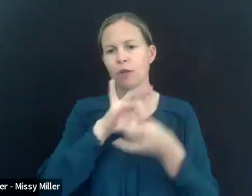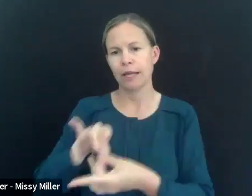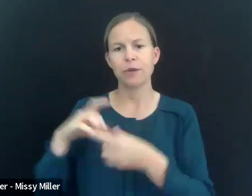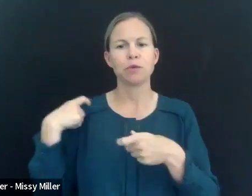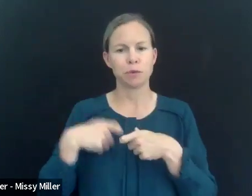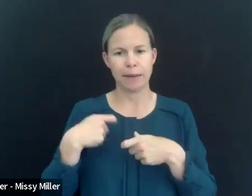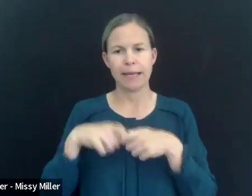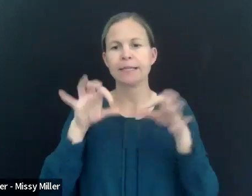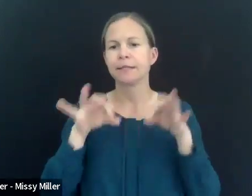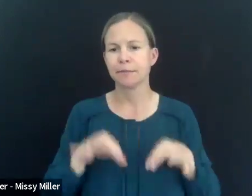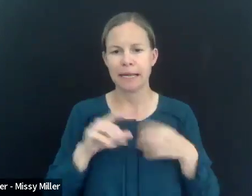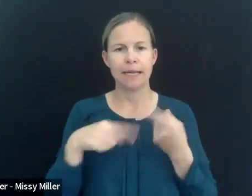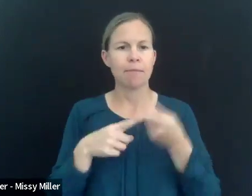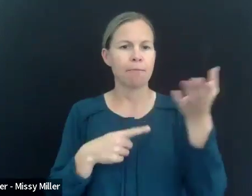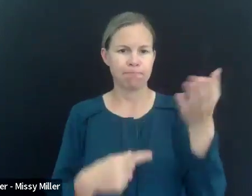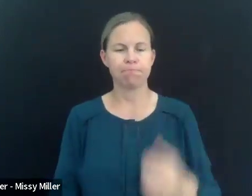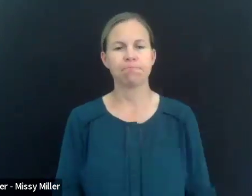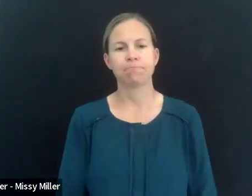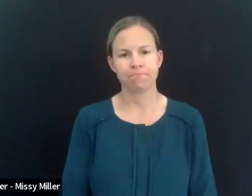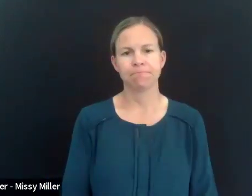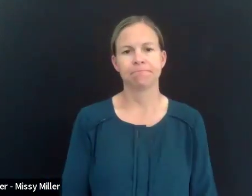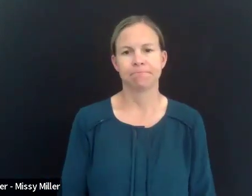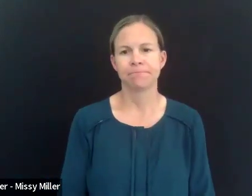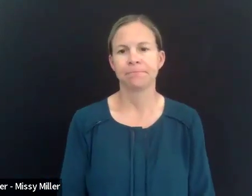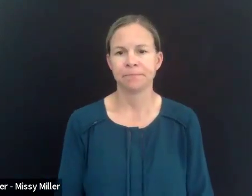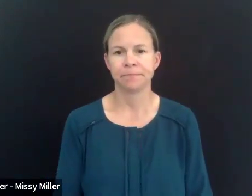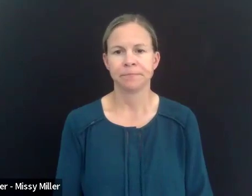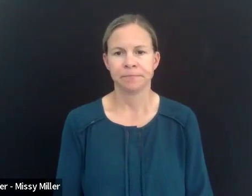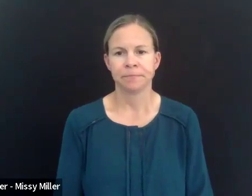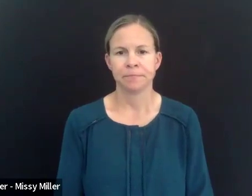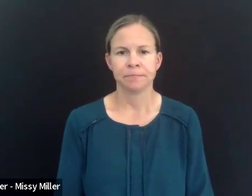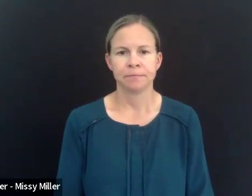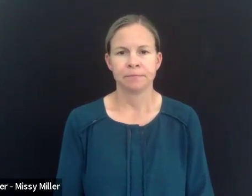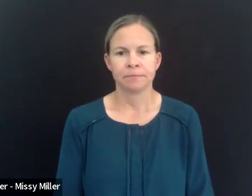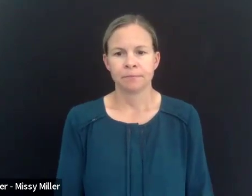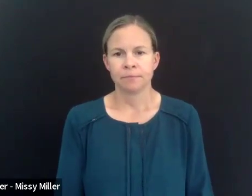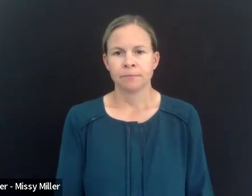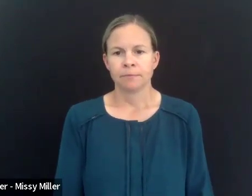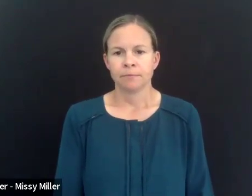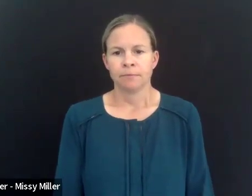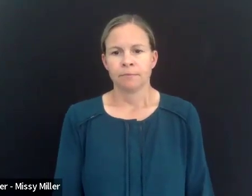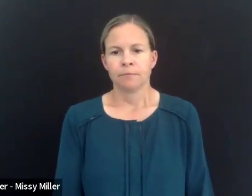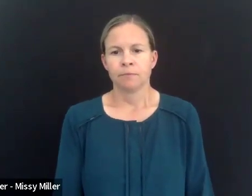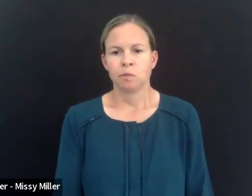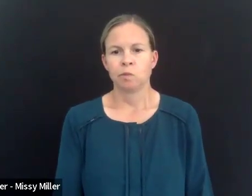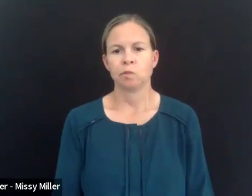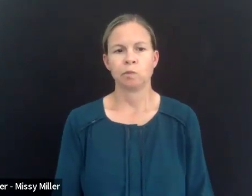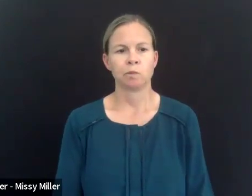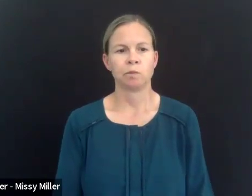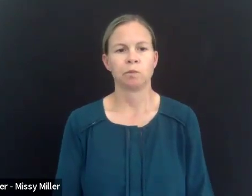tu celular. Solamente clic en la opción de 3 puntitos que dice más.